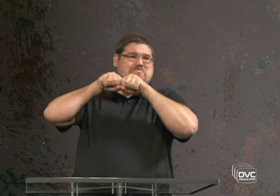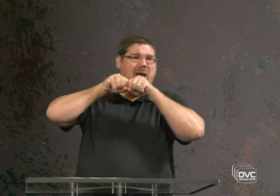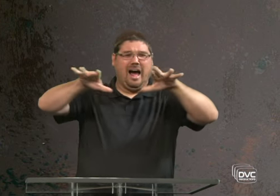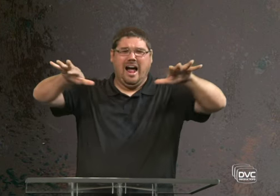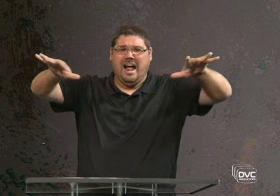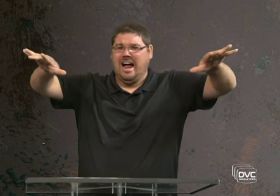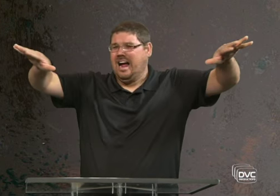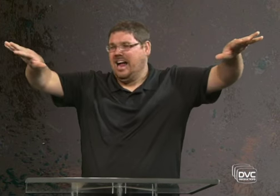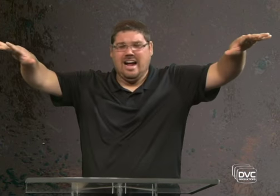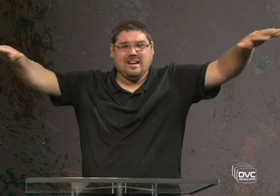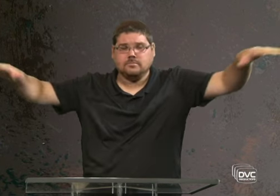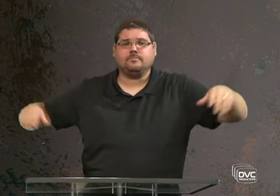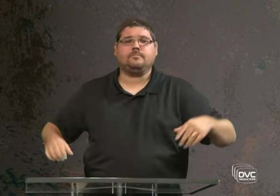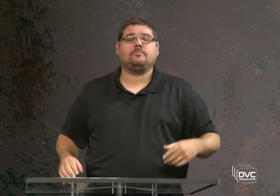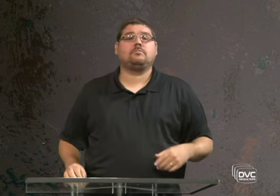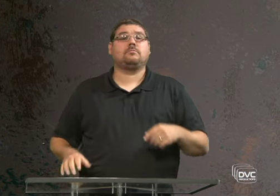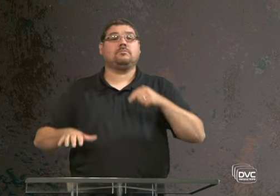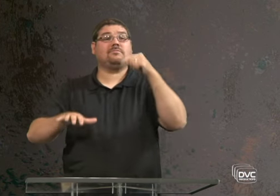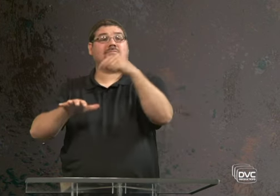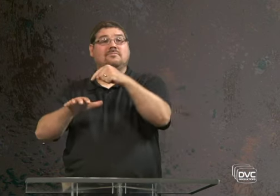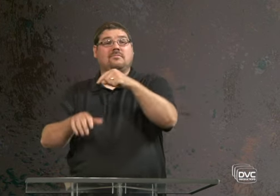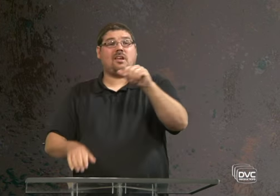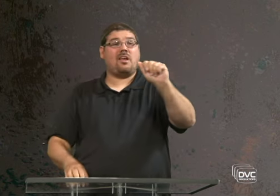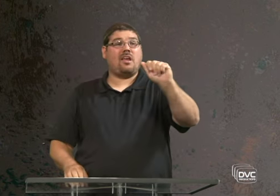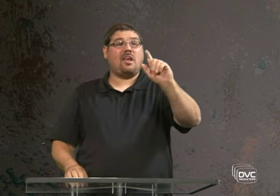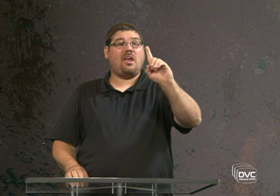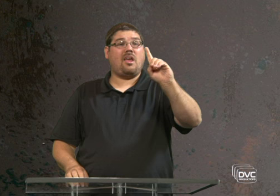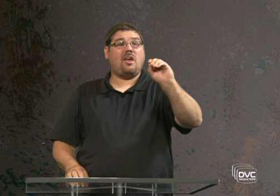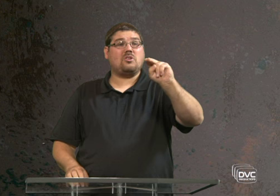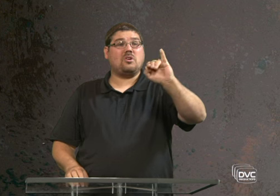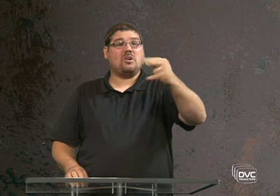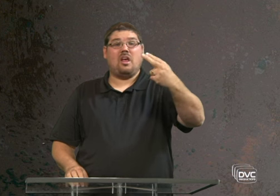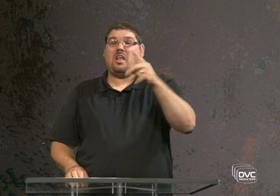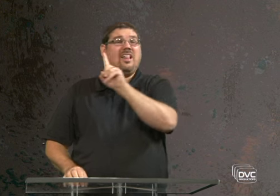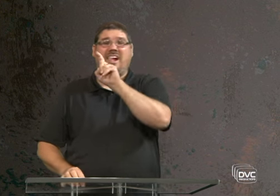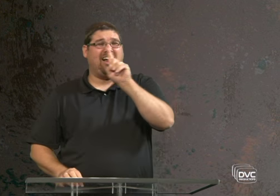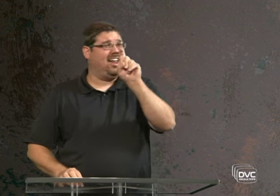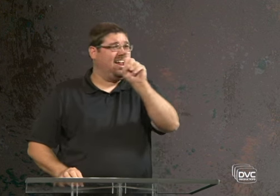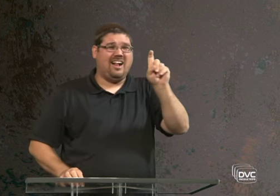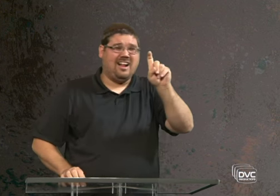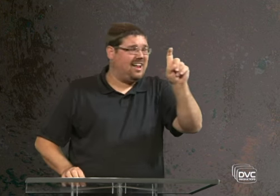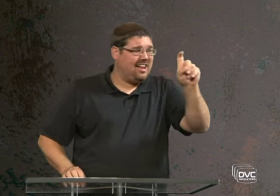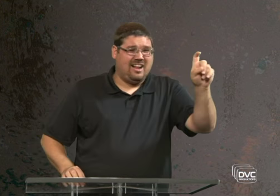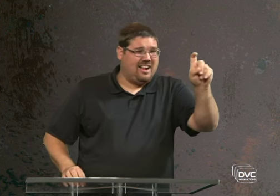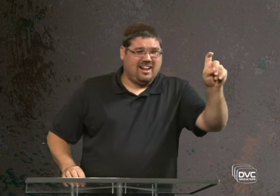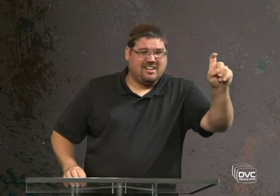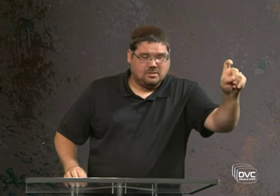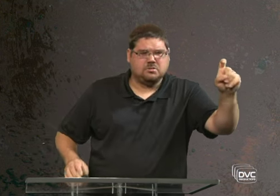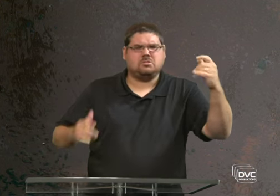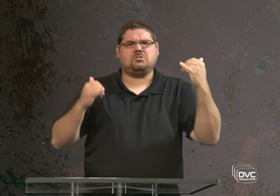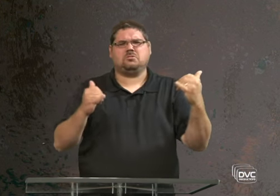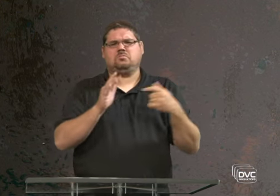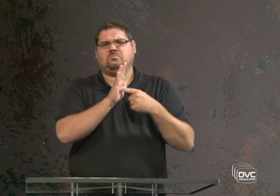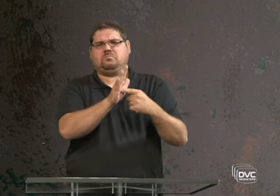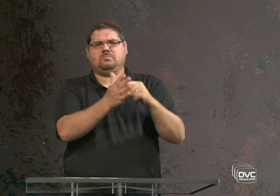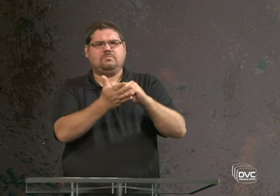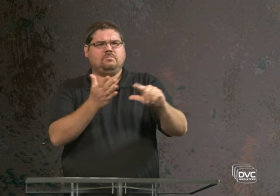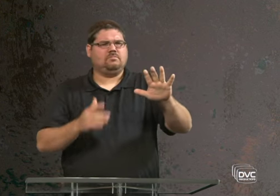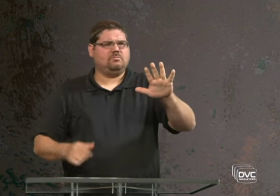the rightful king, we've got to get out of here. So Adonijah made his way back to